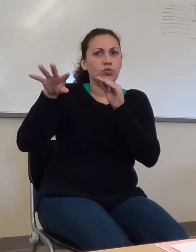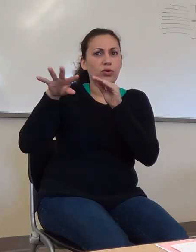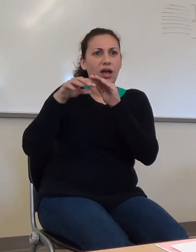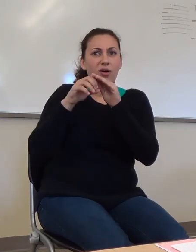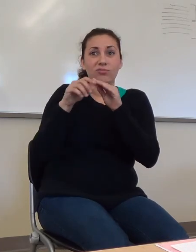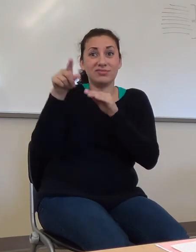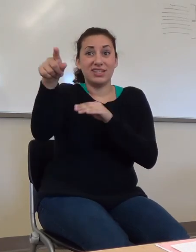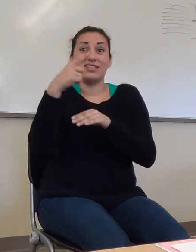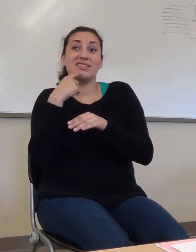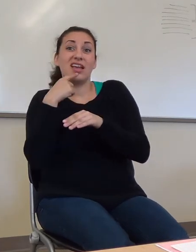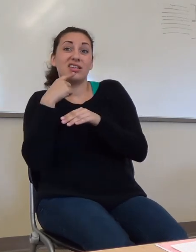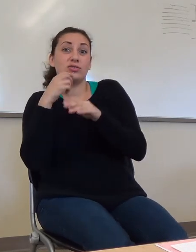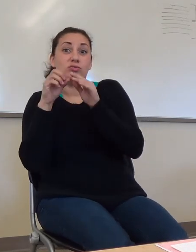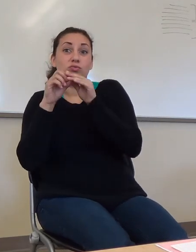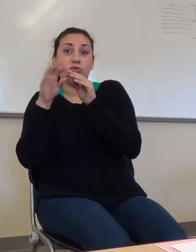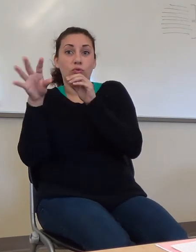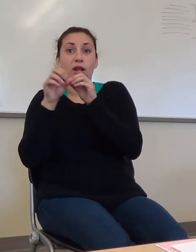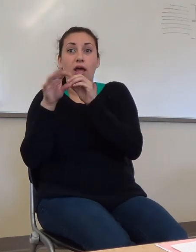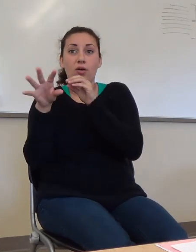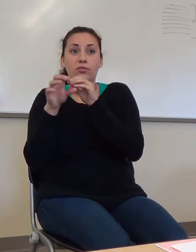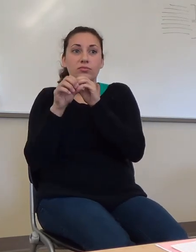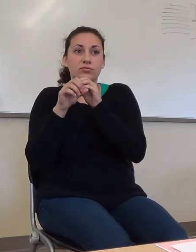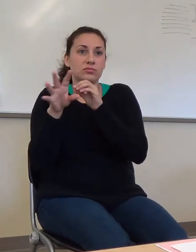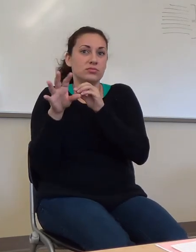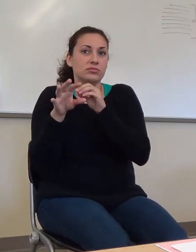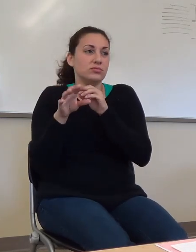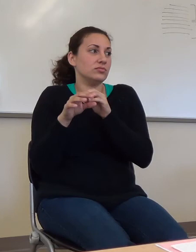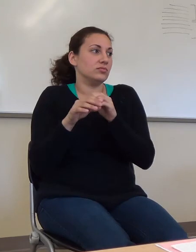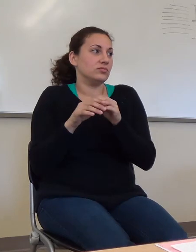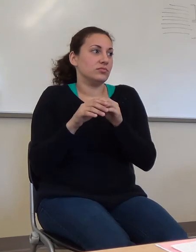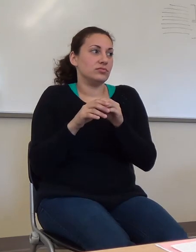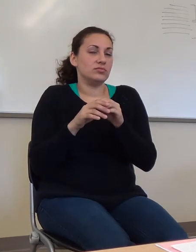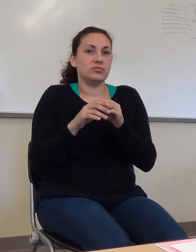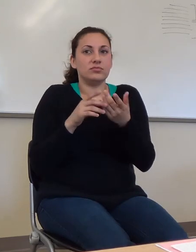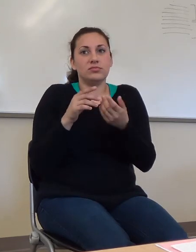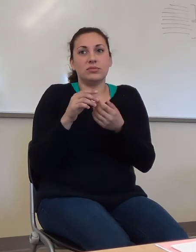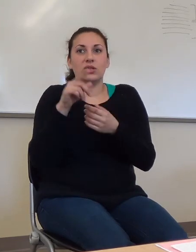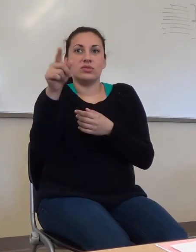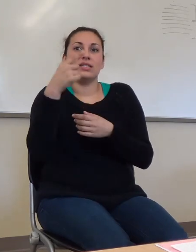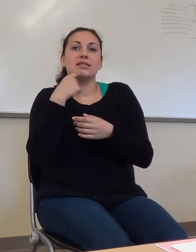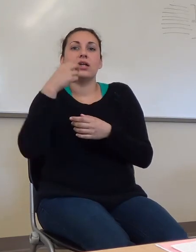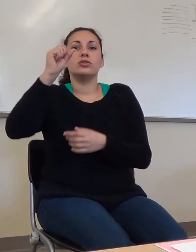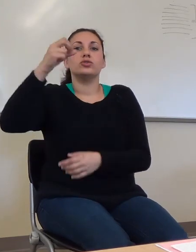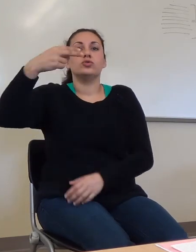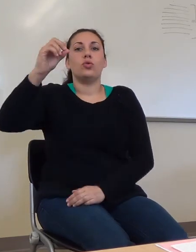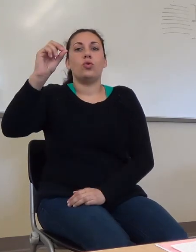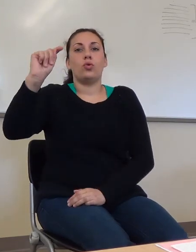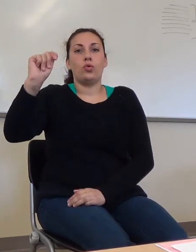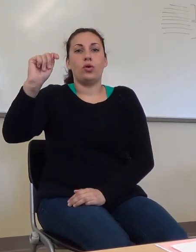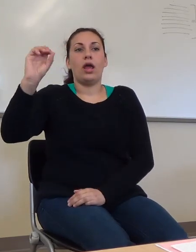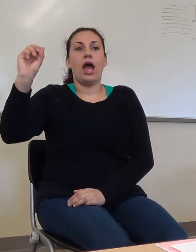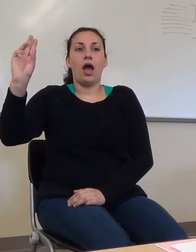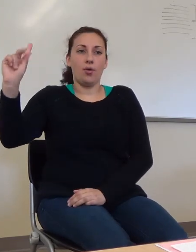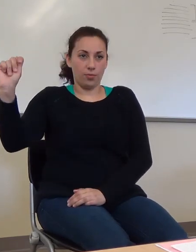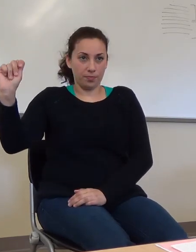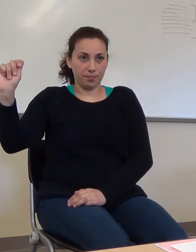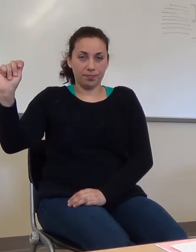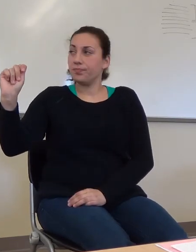anyone know that word, secrete? So this should be a question.